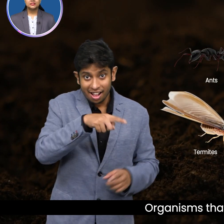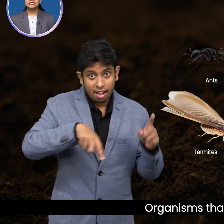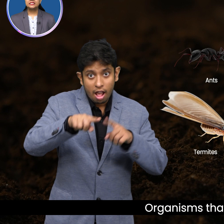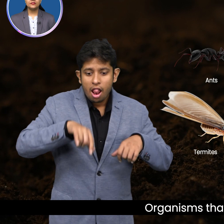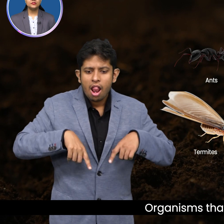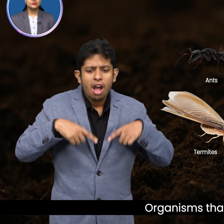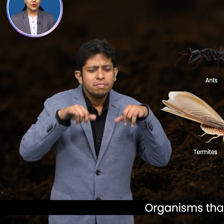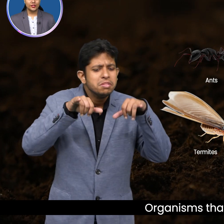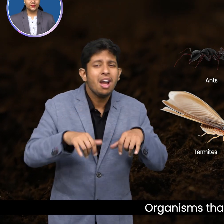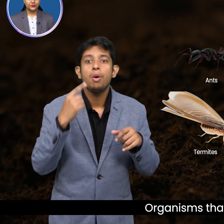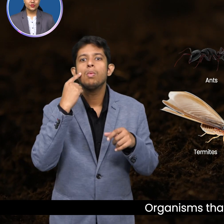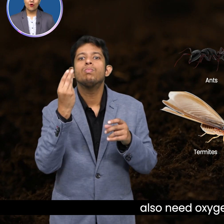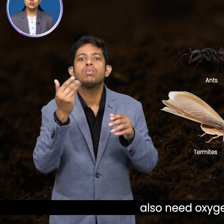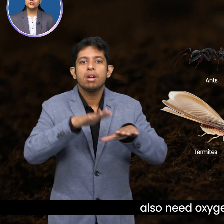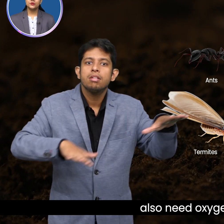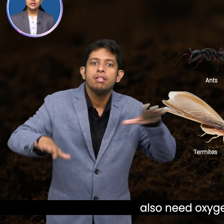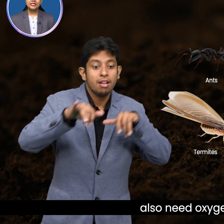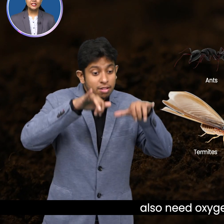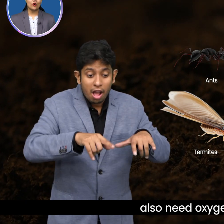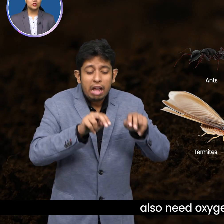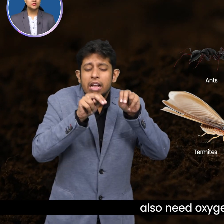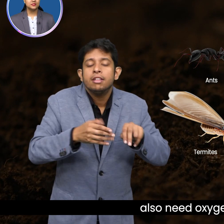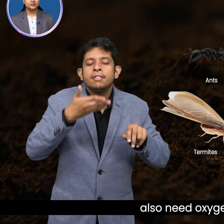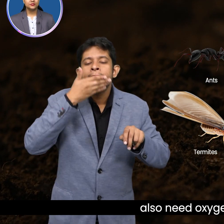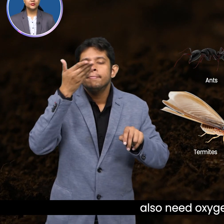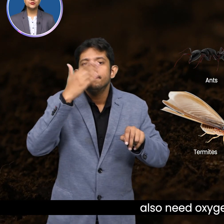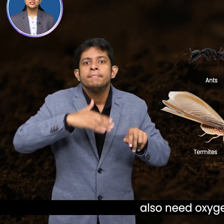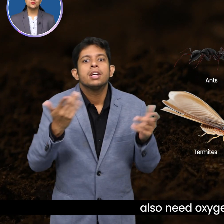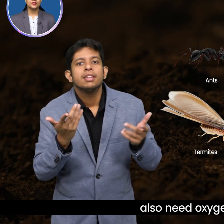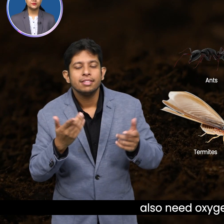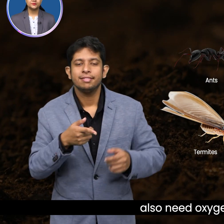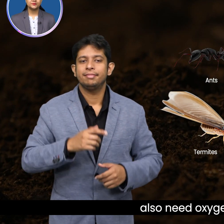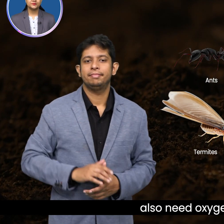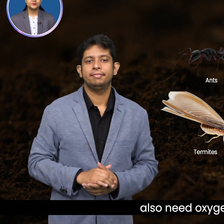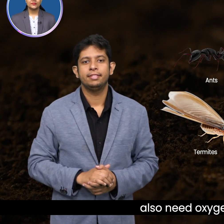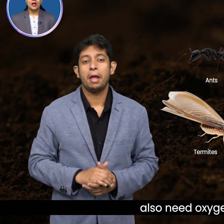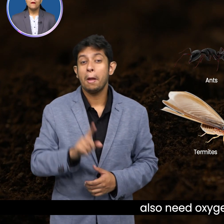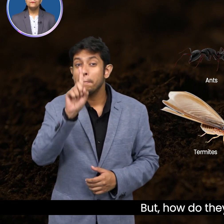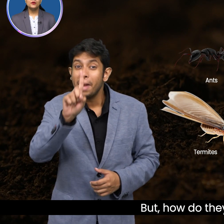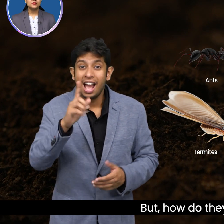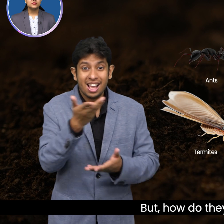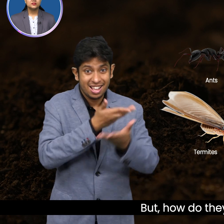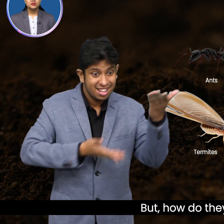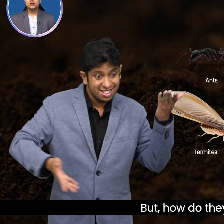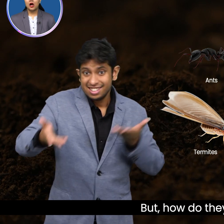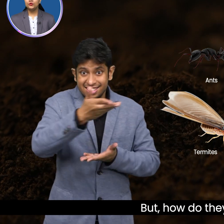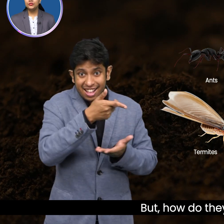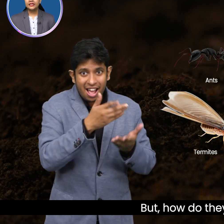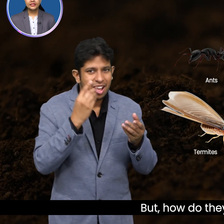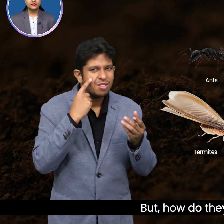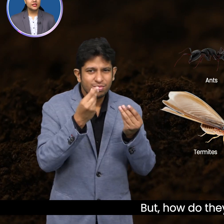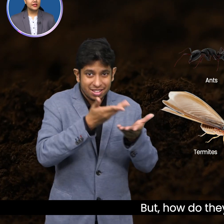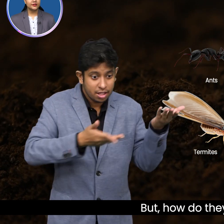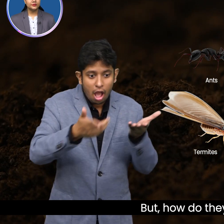Organisms that live in soil also need oxygen to respire. But how do